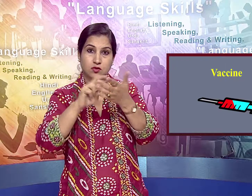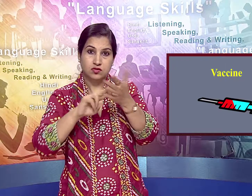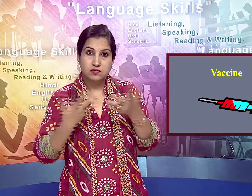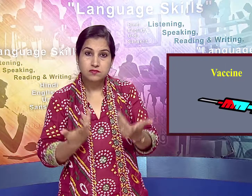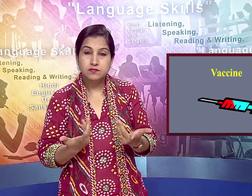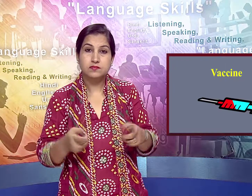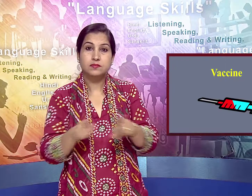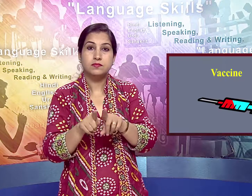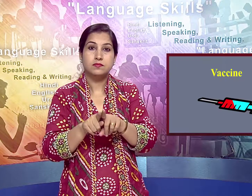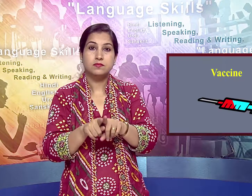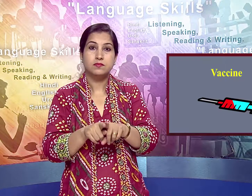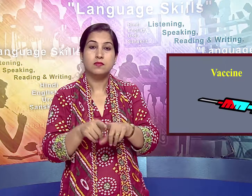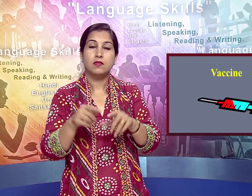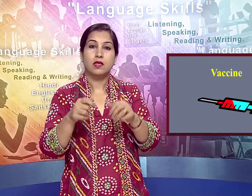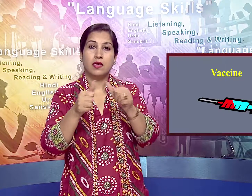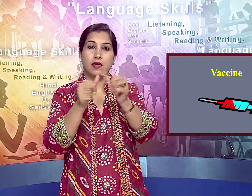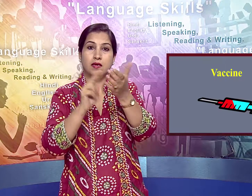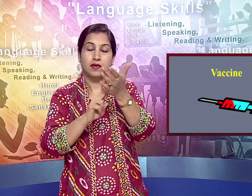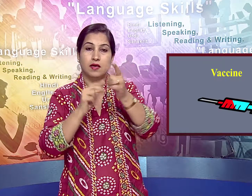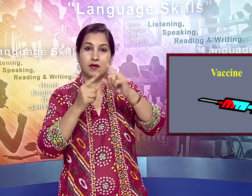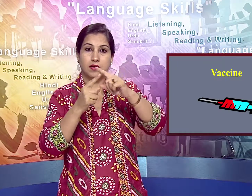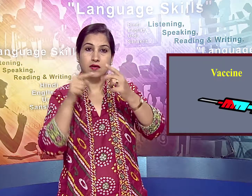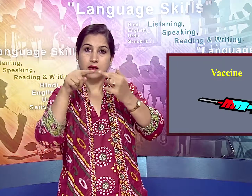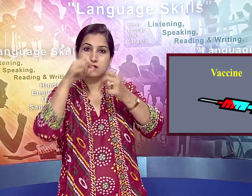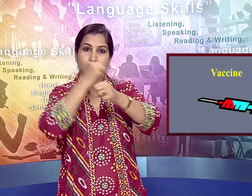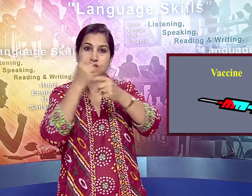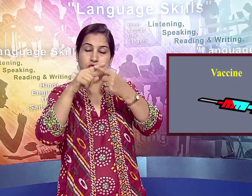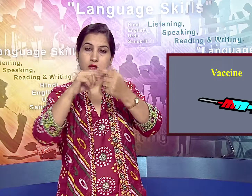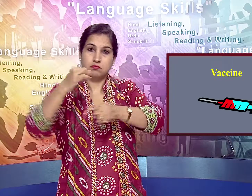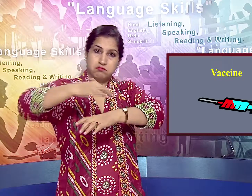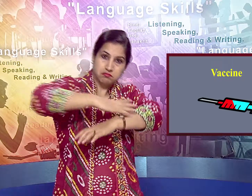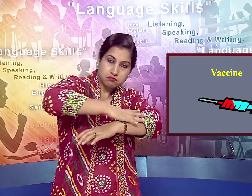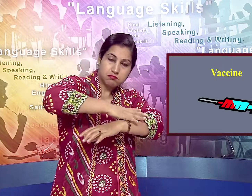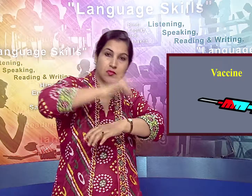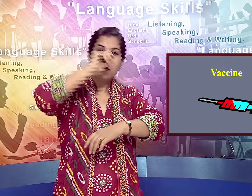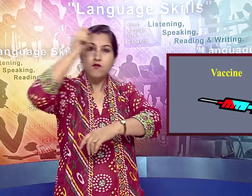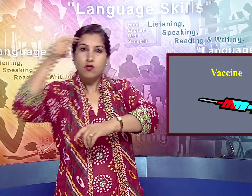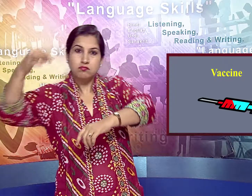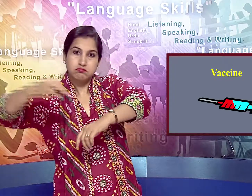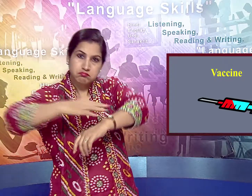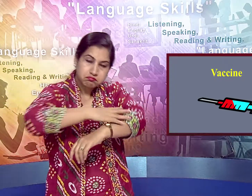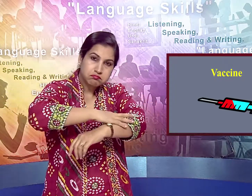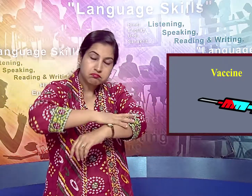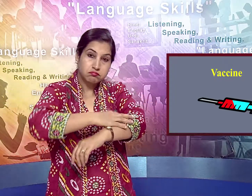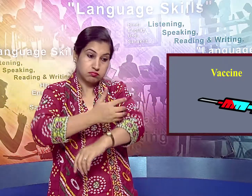as antigens or foreign agents and injected into the